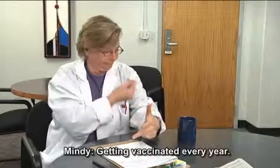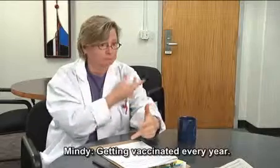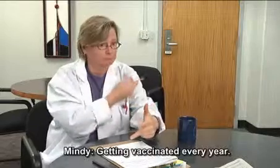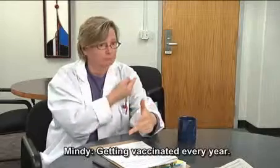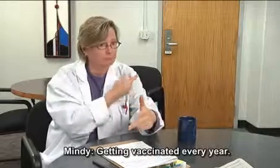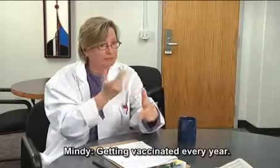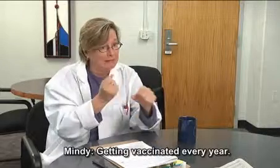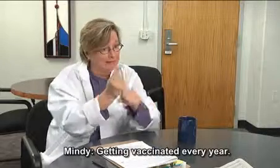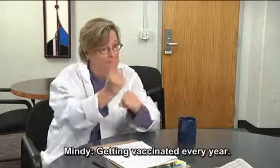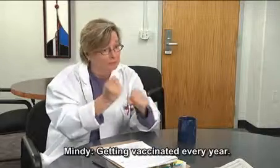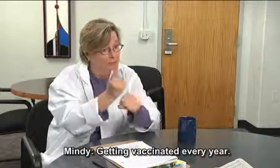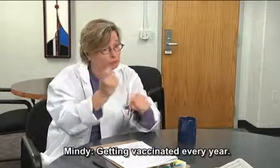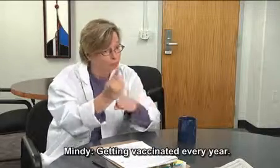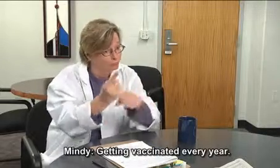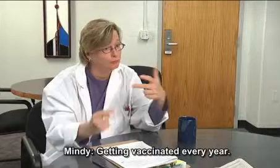Getting vaccinated every year.